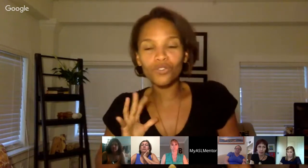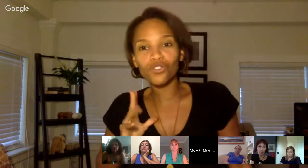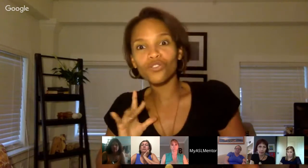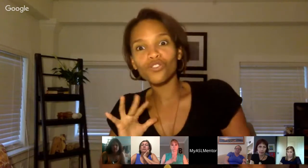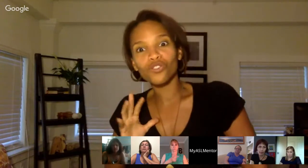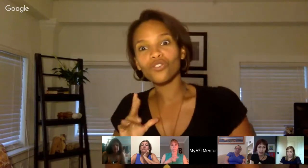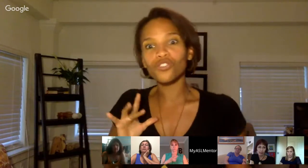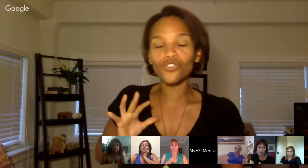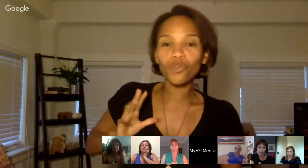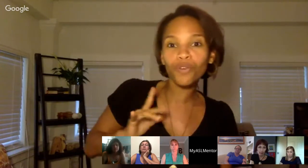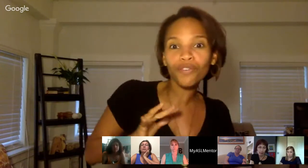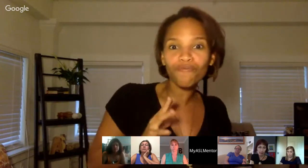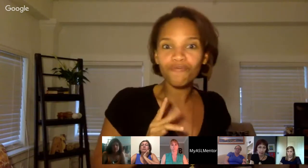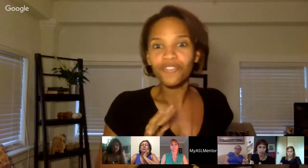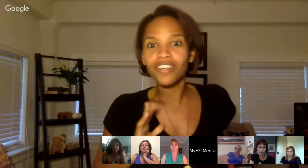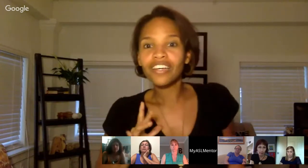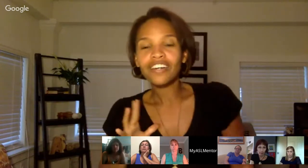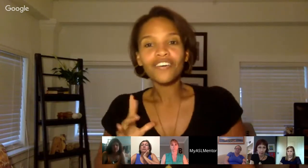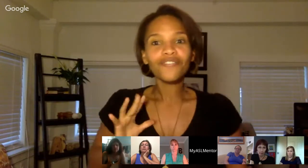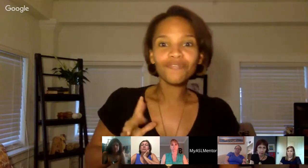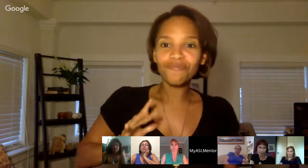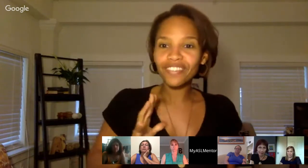that super